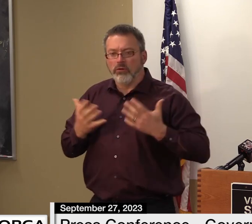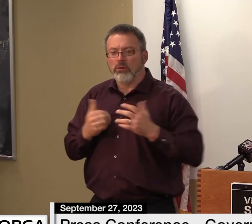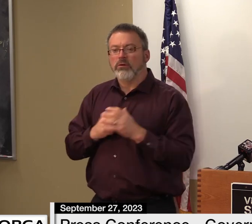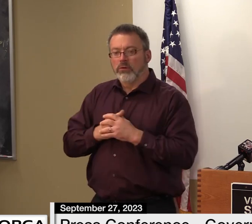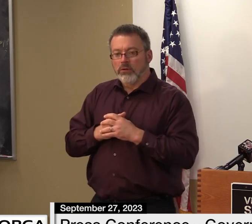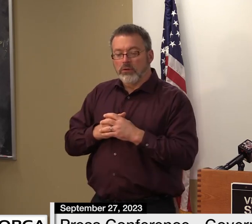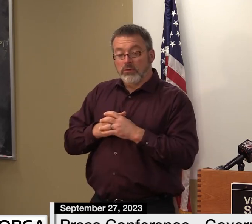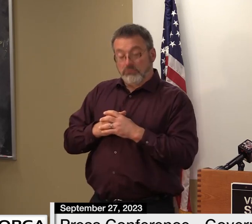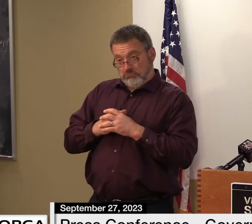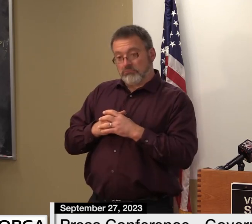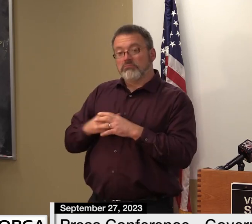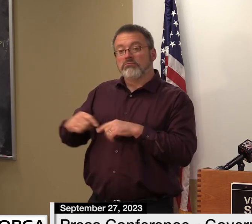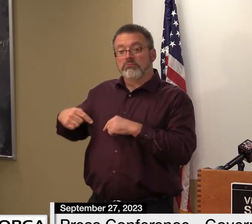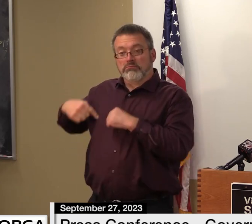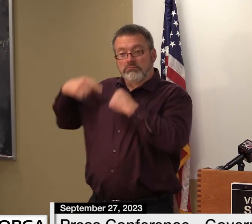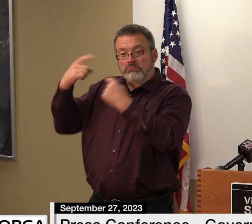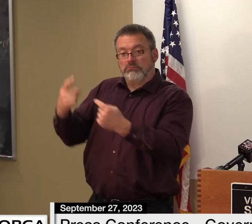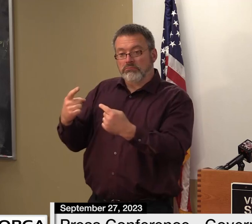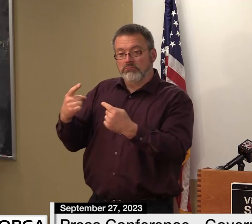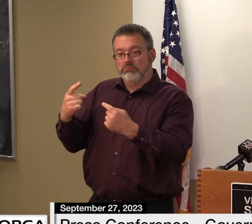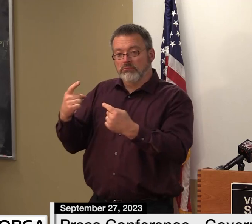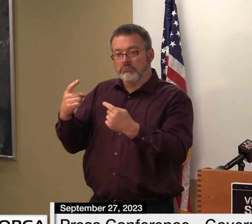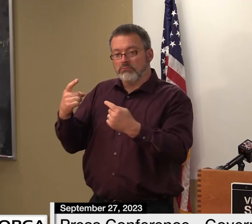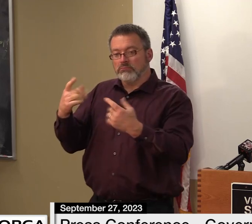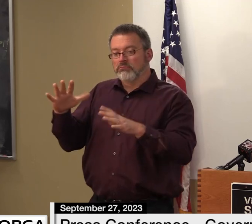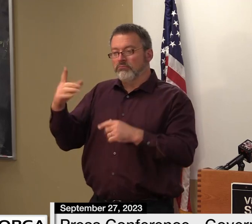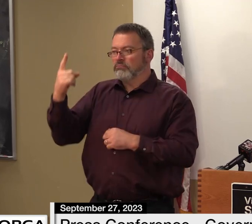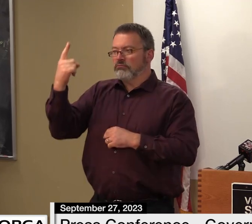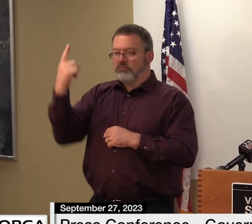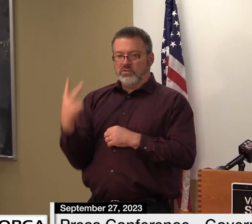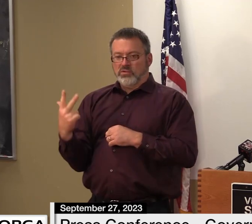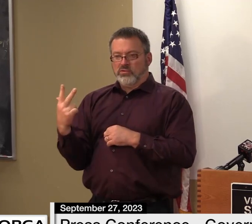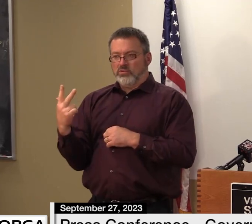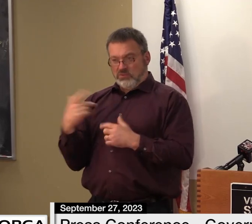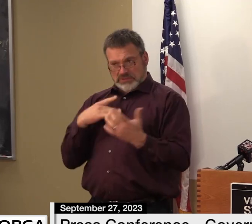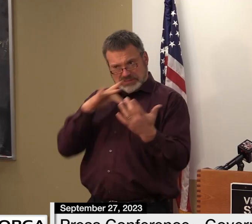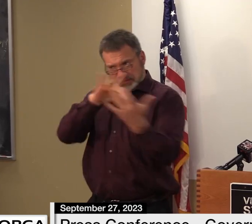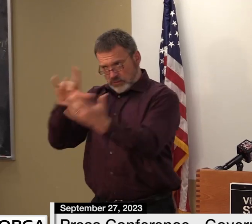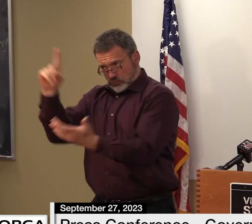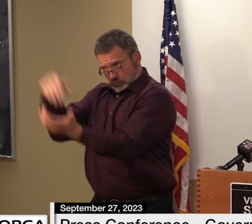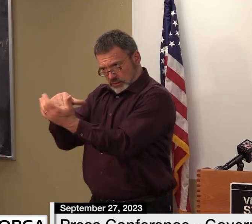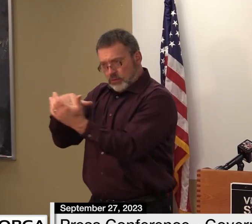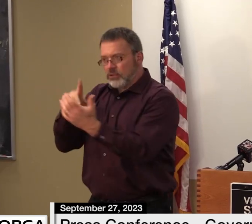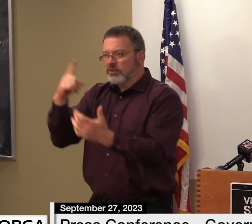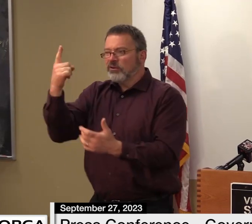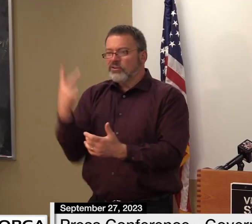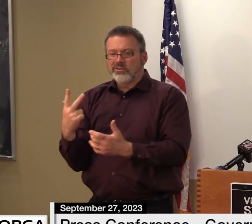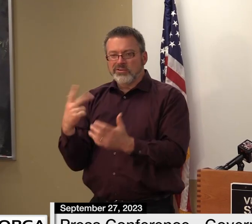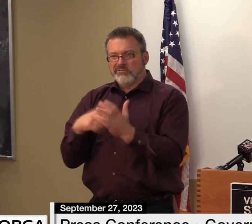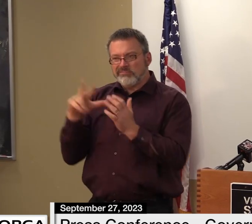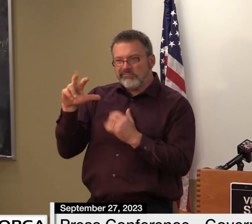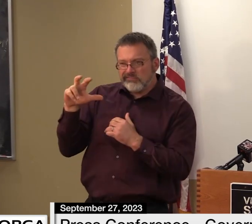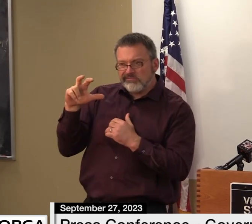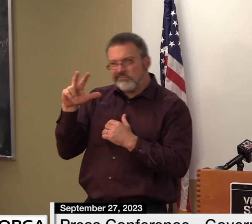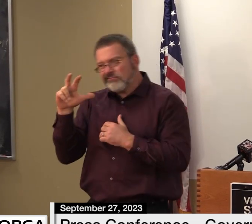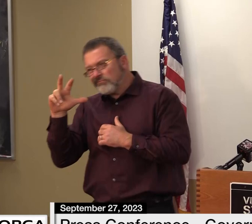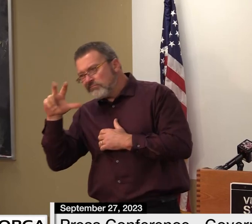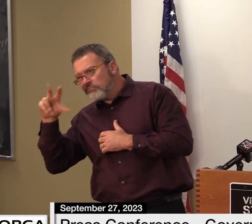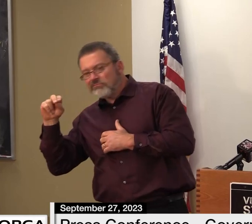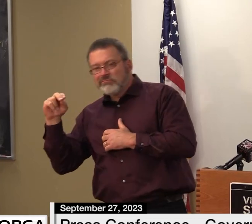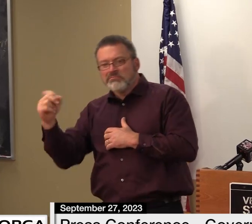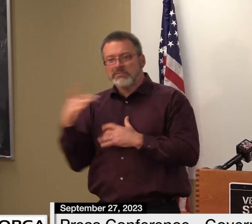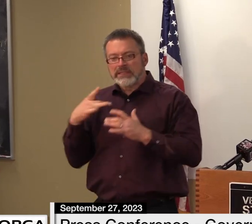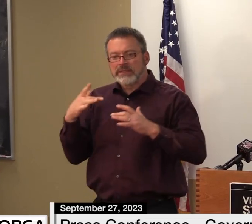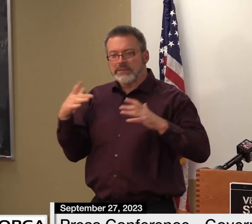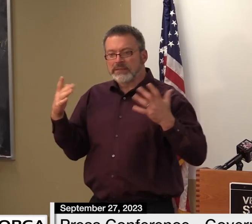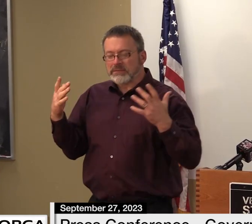heard back from about 1/3 of those we emailed. And as a reminder, anyone who reported to FEMA or 211